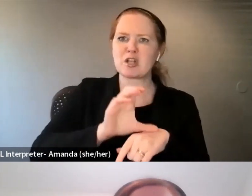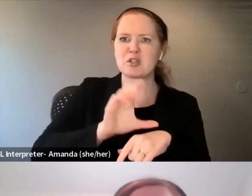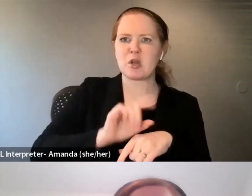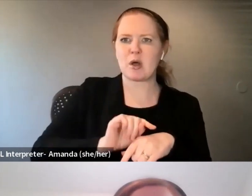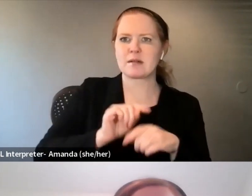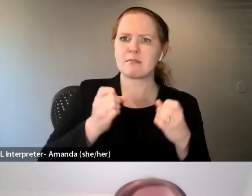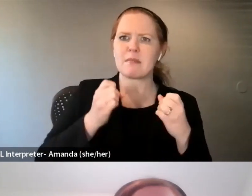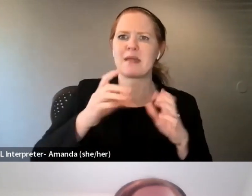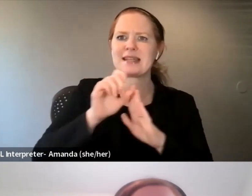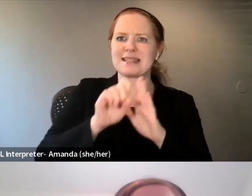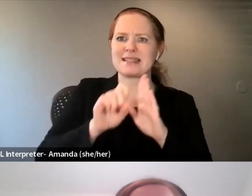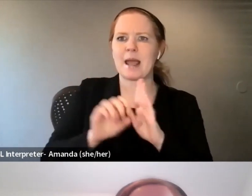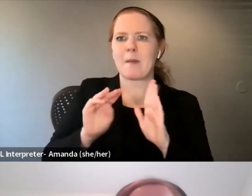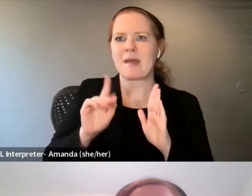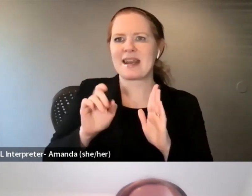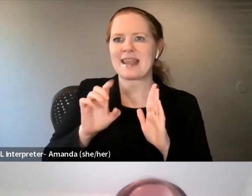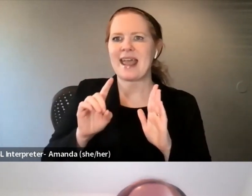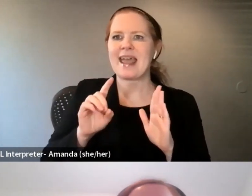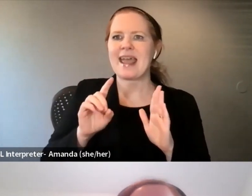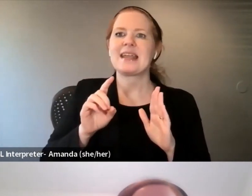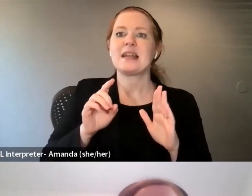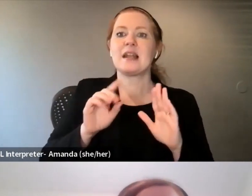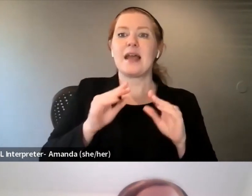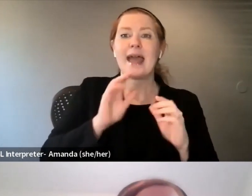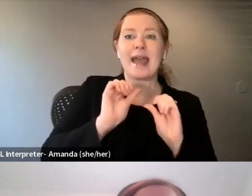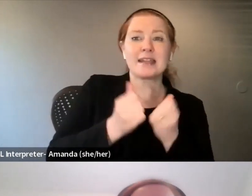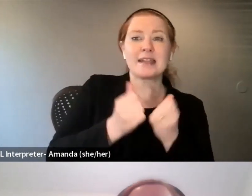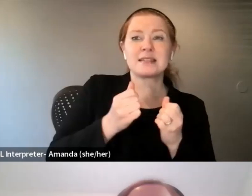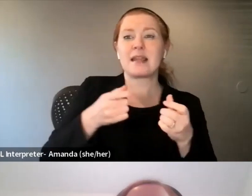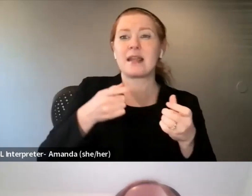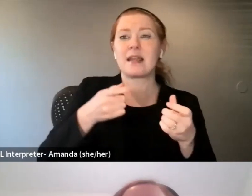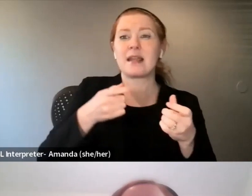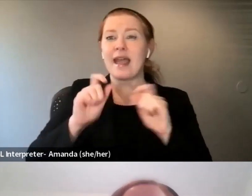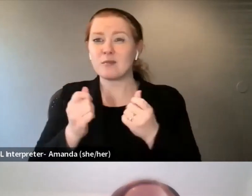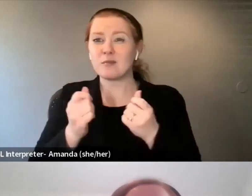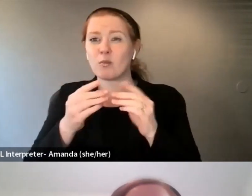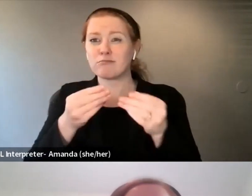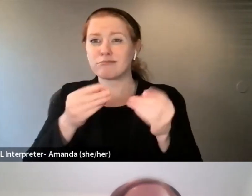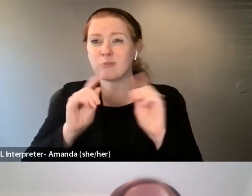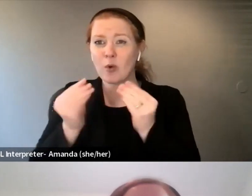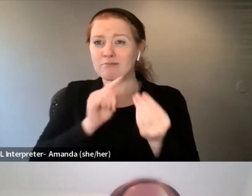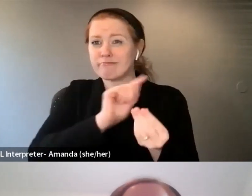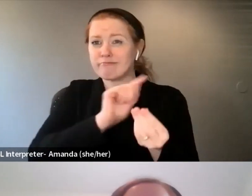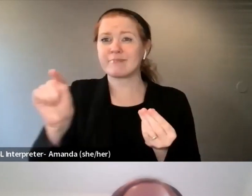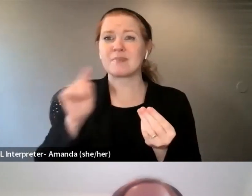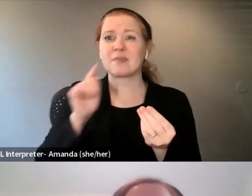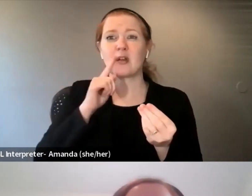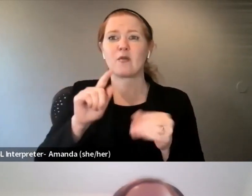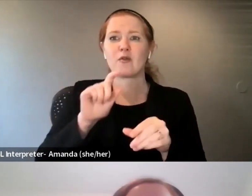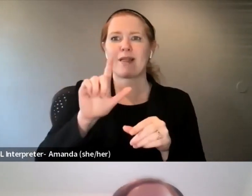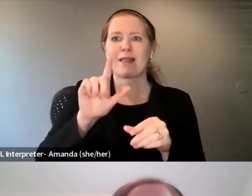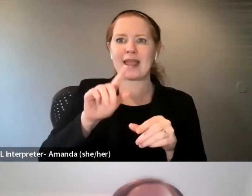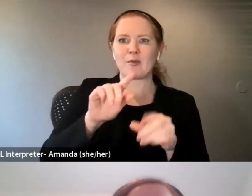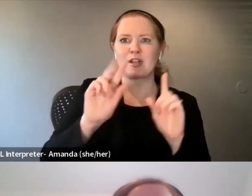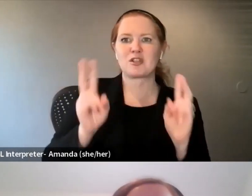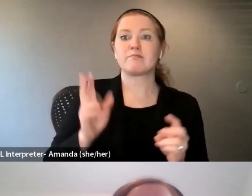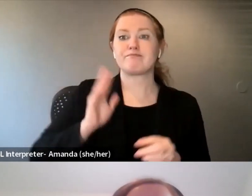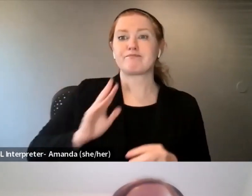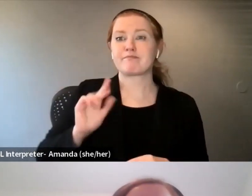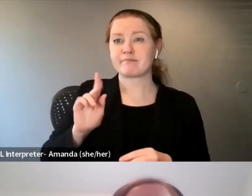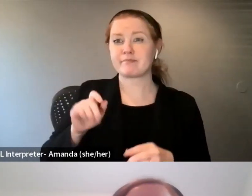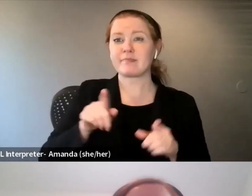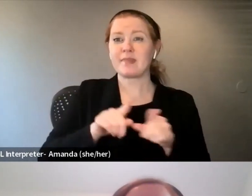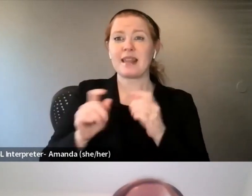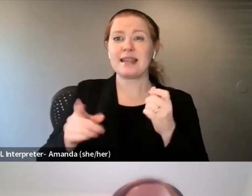Medicaid agencies and Medicaid managed care organizations on labor and workforce issues. Kate previously served as a senior